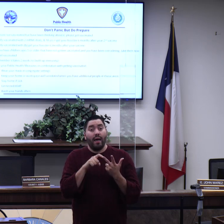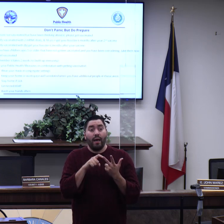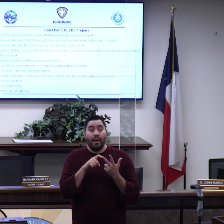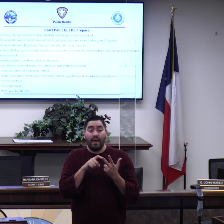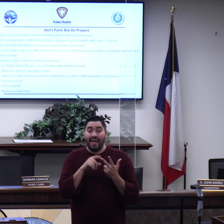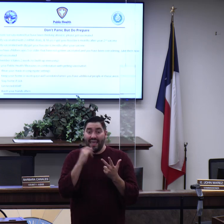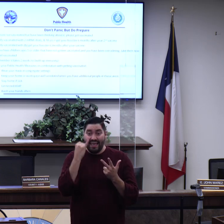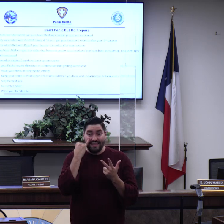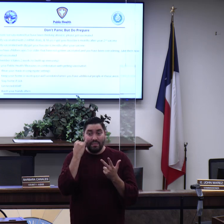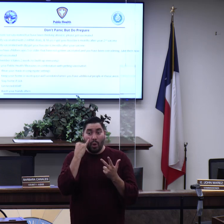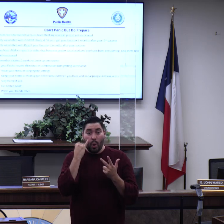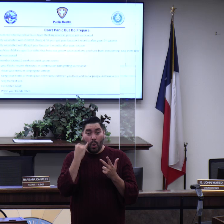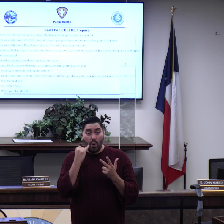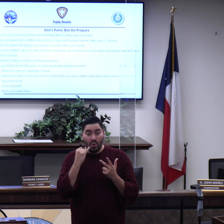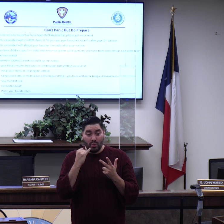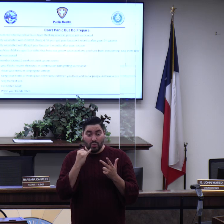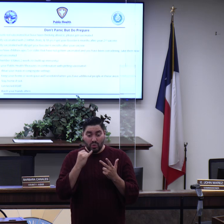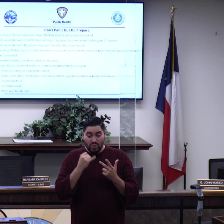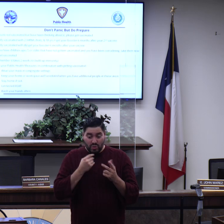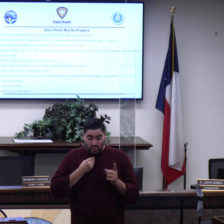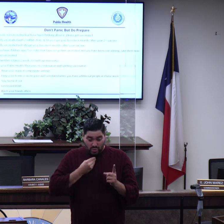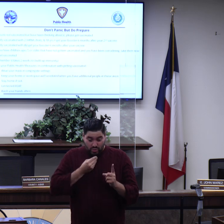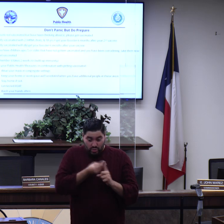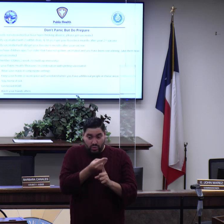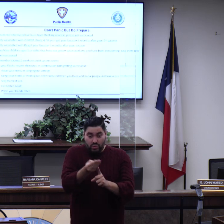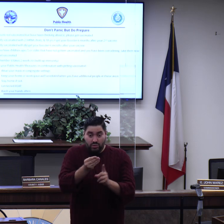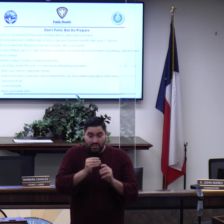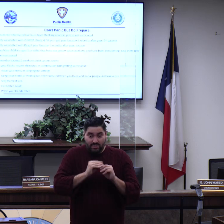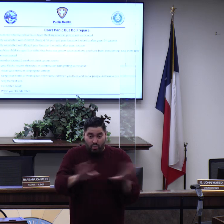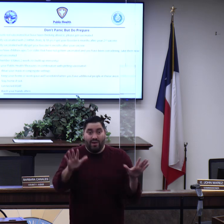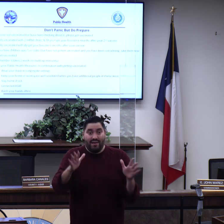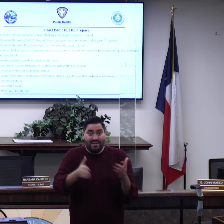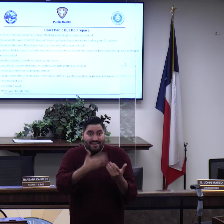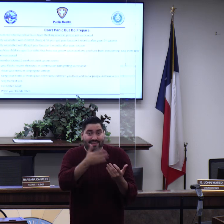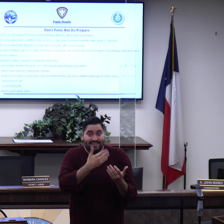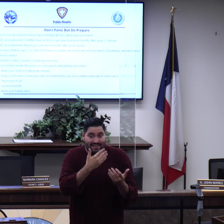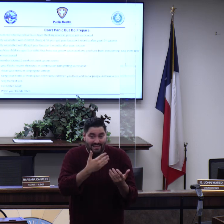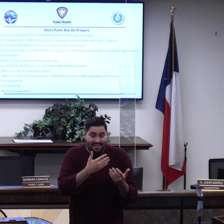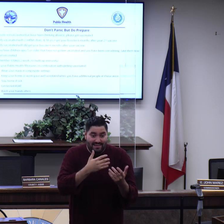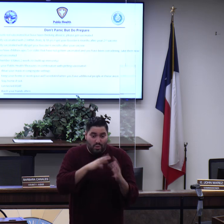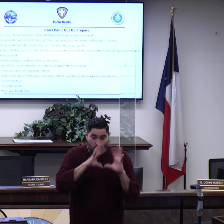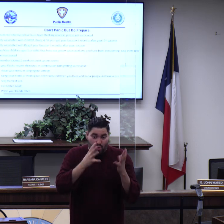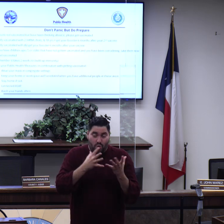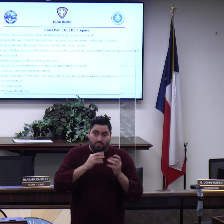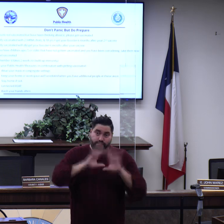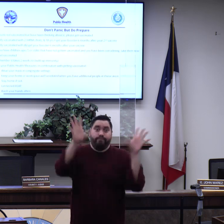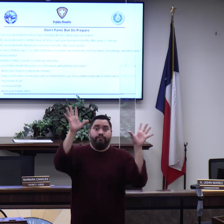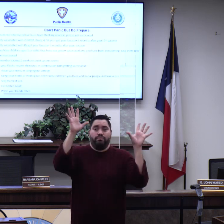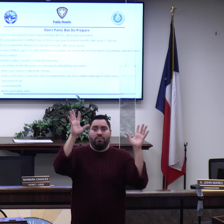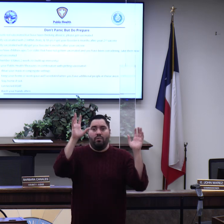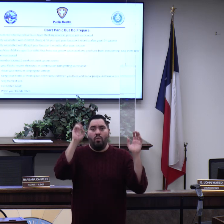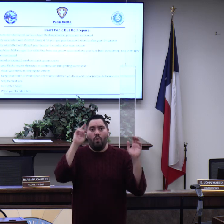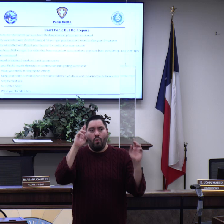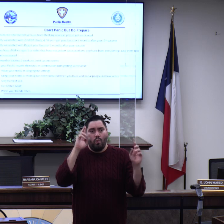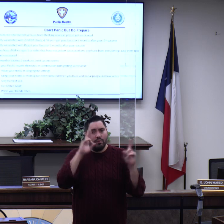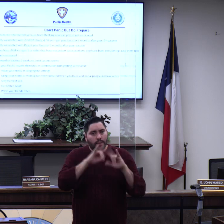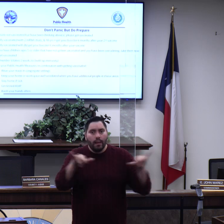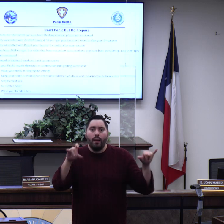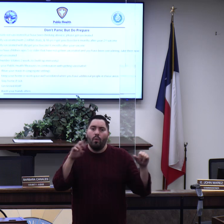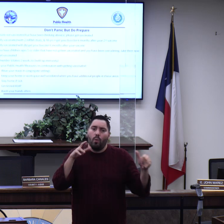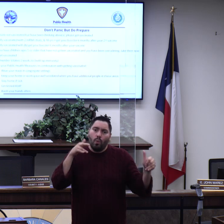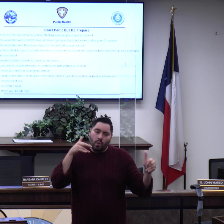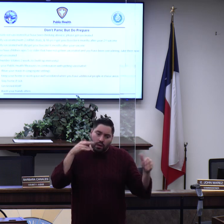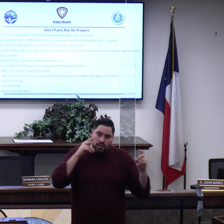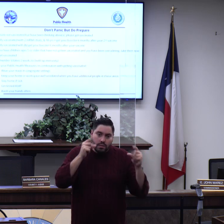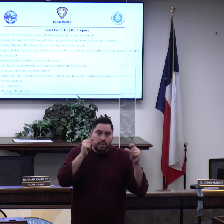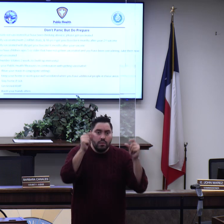transmissible and it's transmitted to all parts of the world at the same time or very close in time frame,